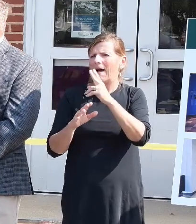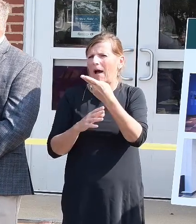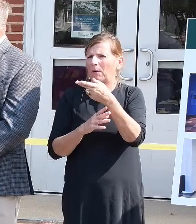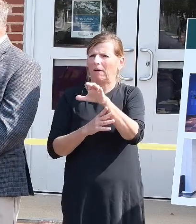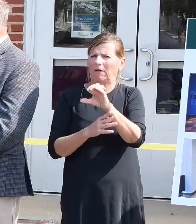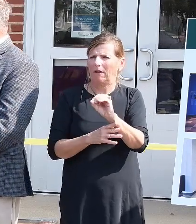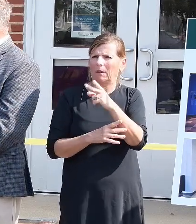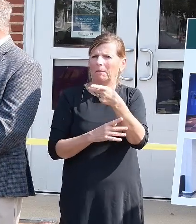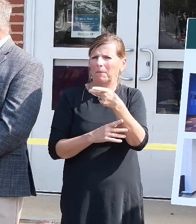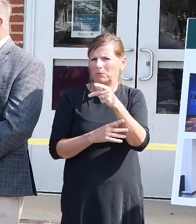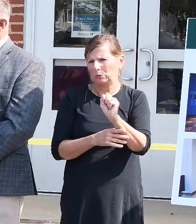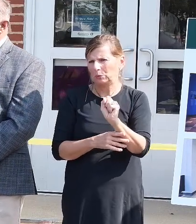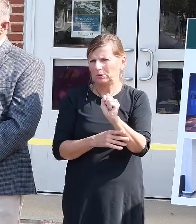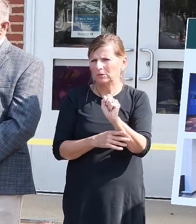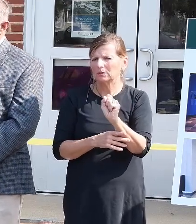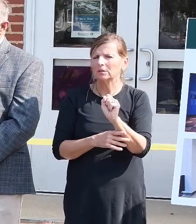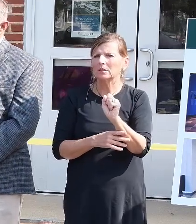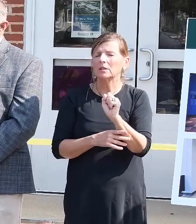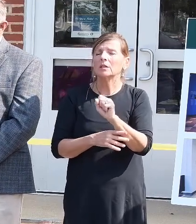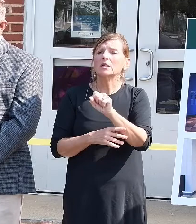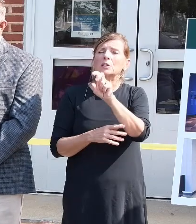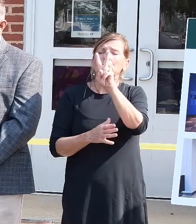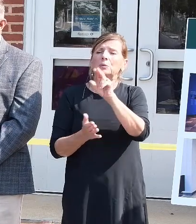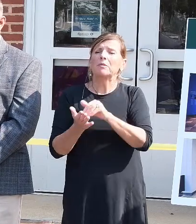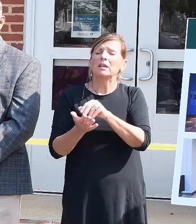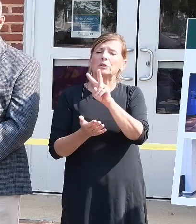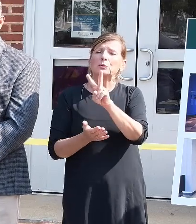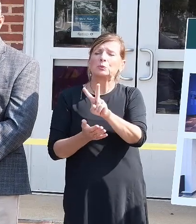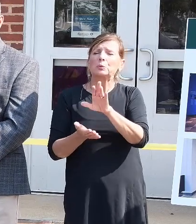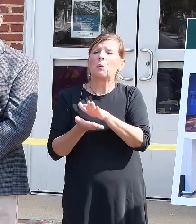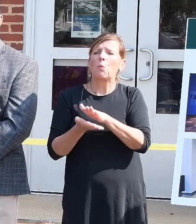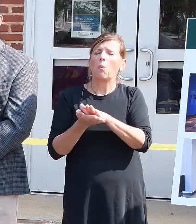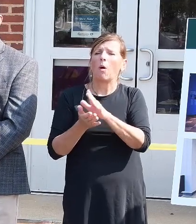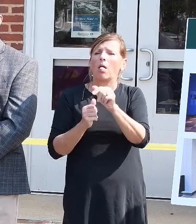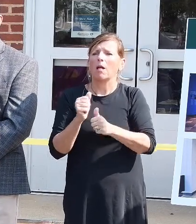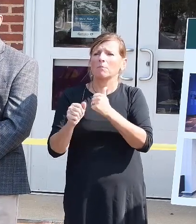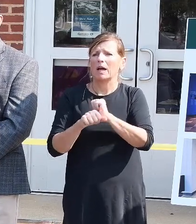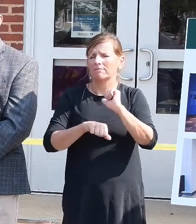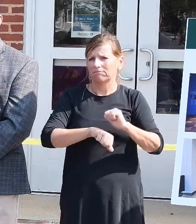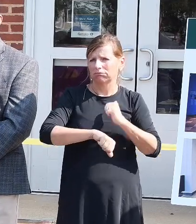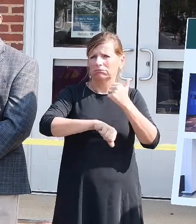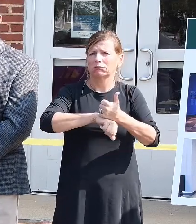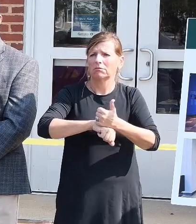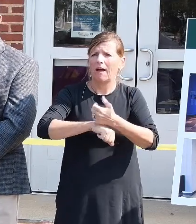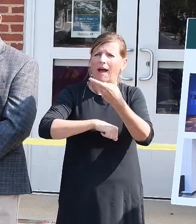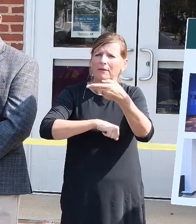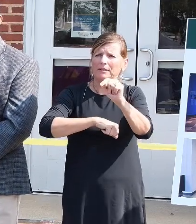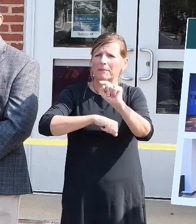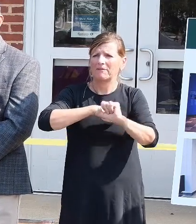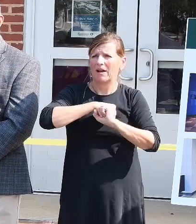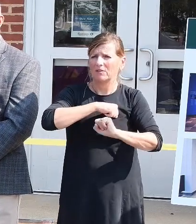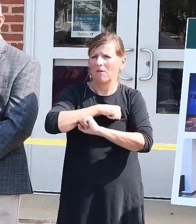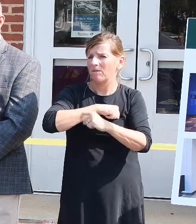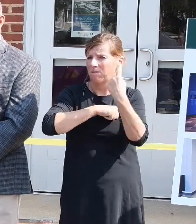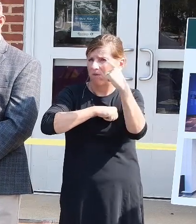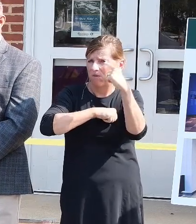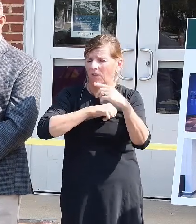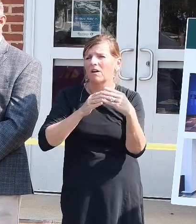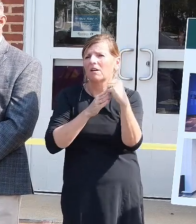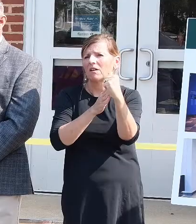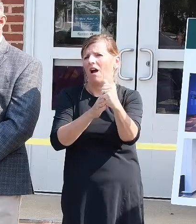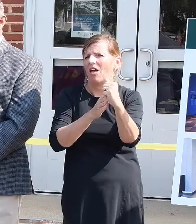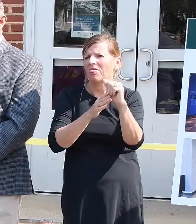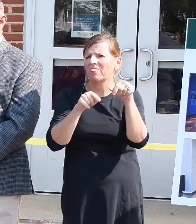schools. In 2002, school alumni founded the Harriet Tubman Foundation to guide the future of the